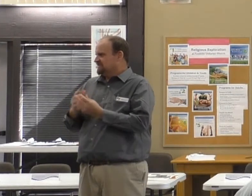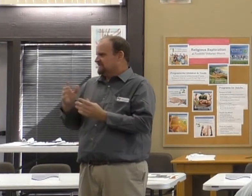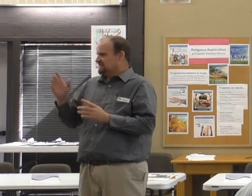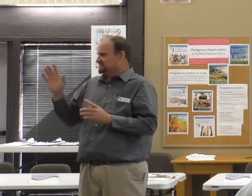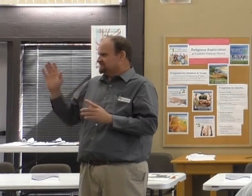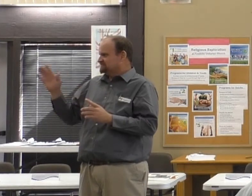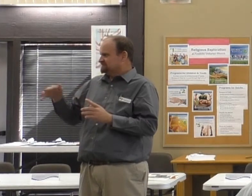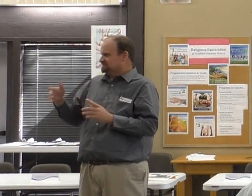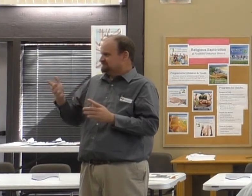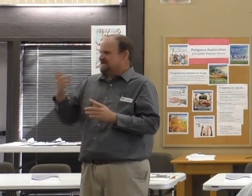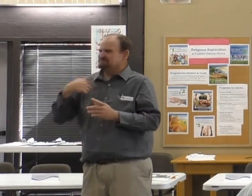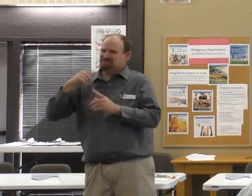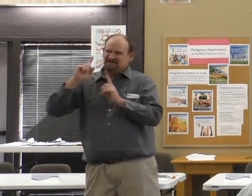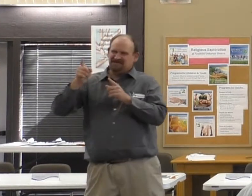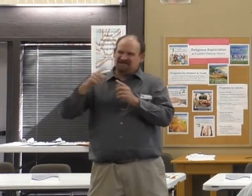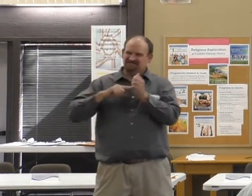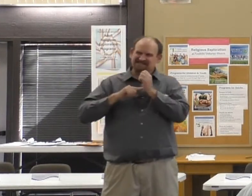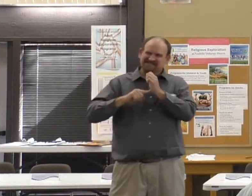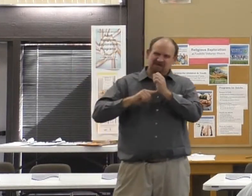nature.